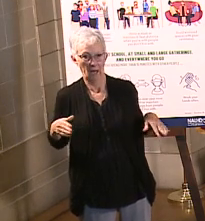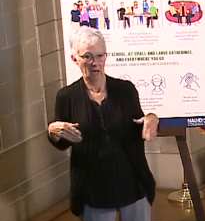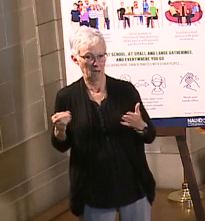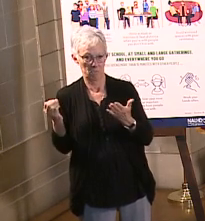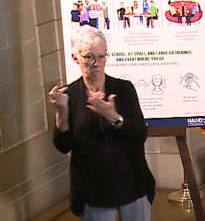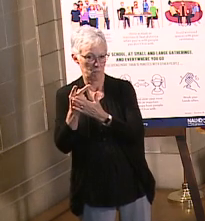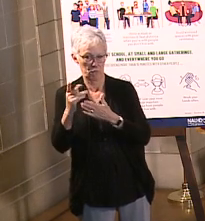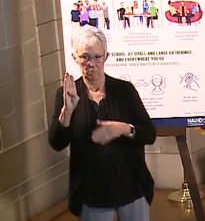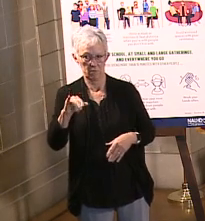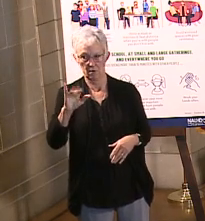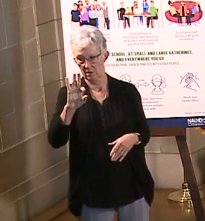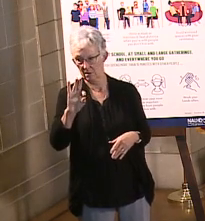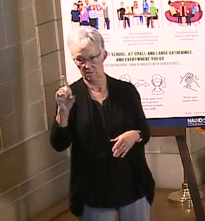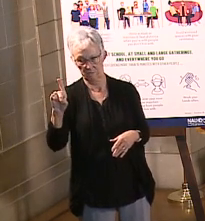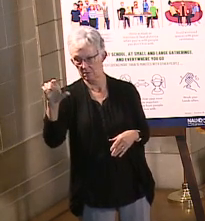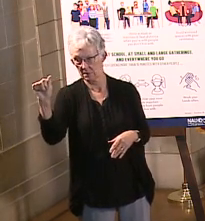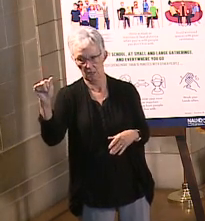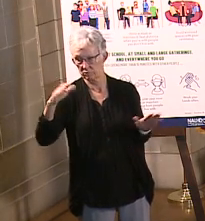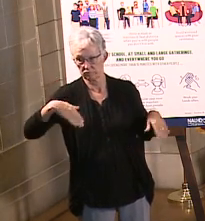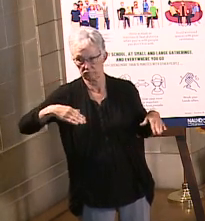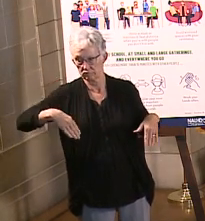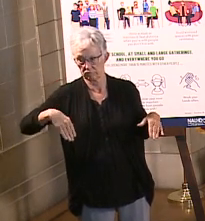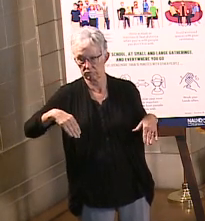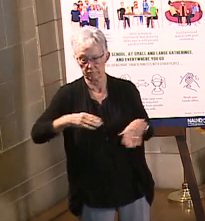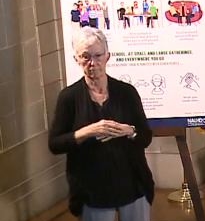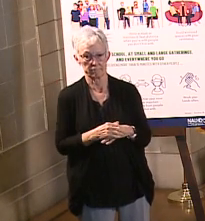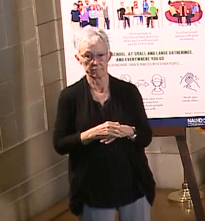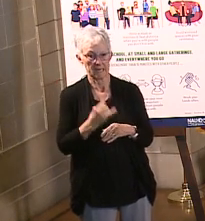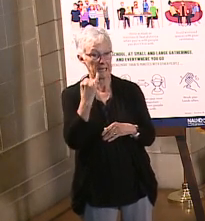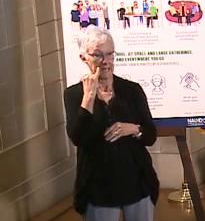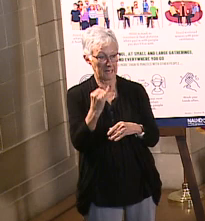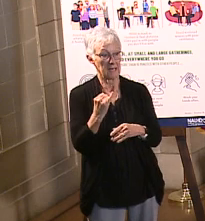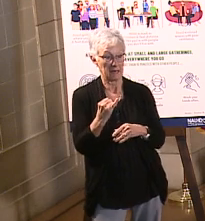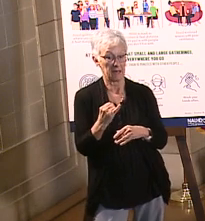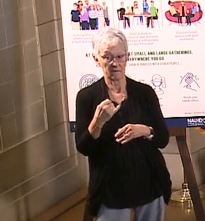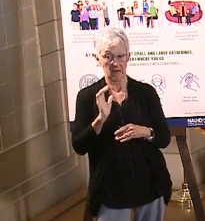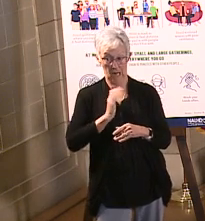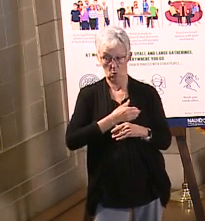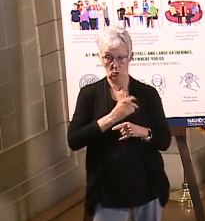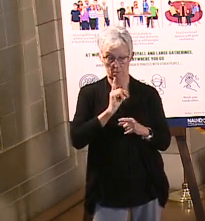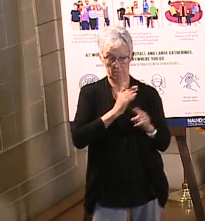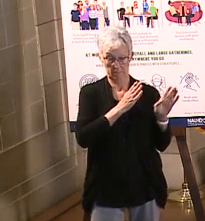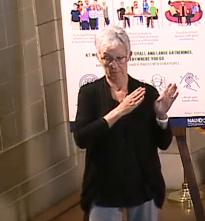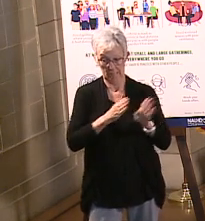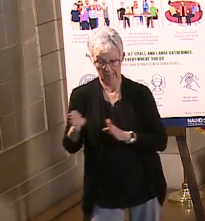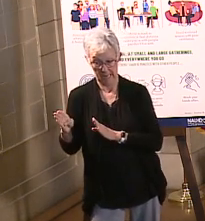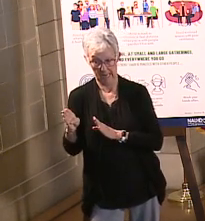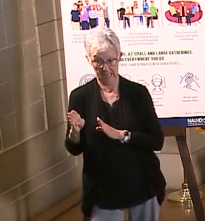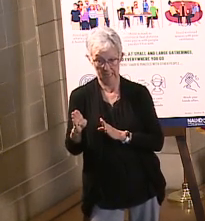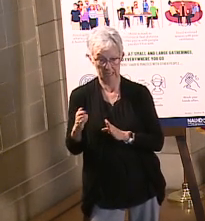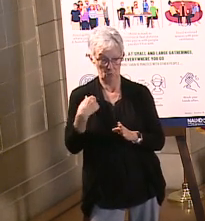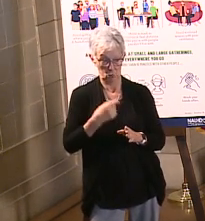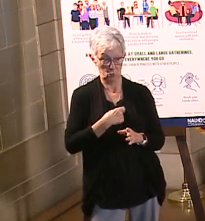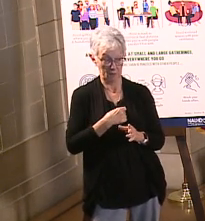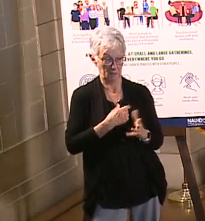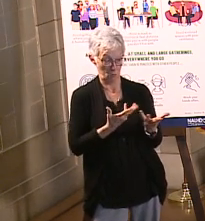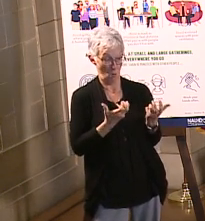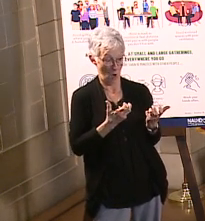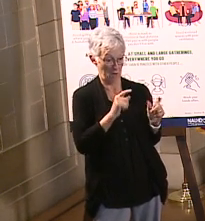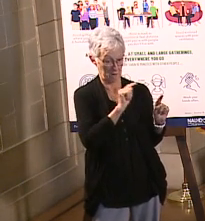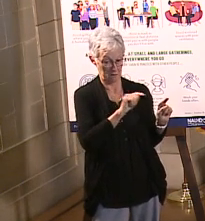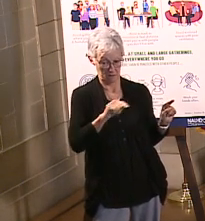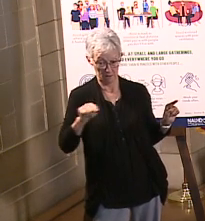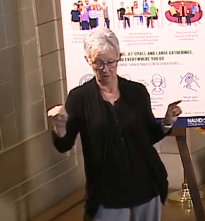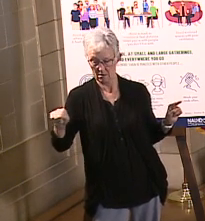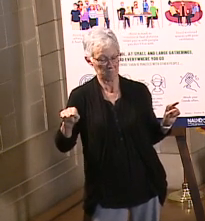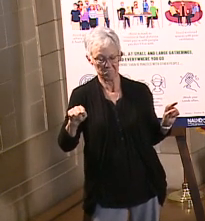couple of steps here. And then even if this follows according to the plan that's been laid out, we're not likely to have general